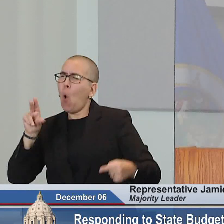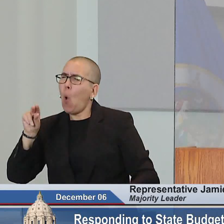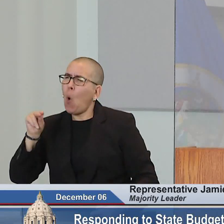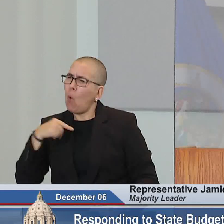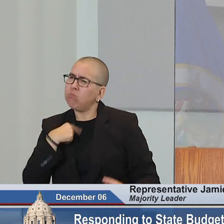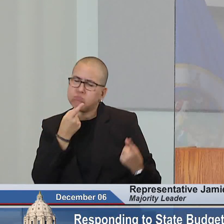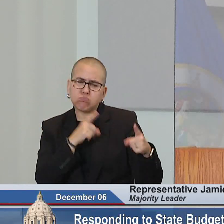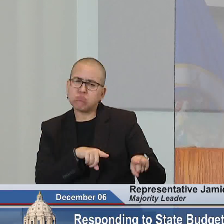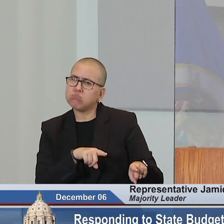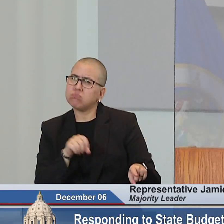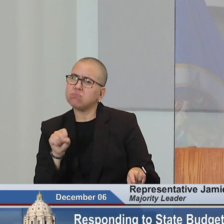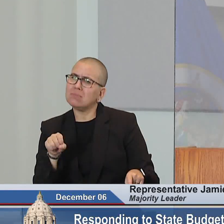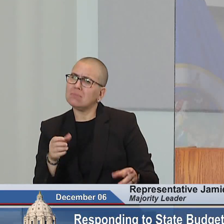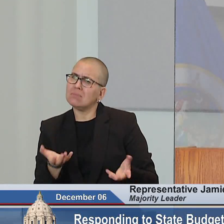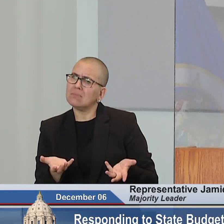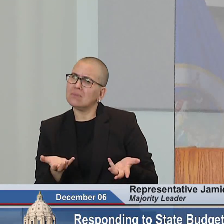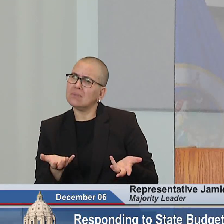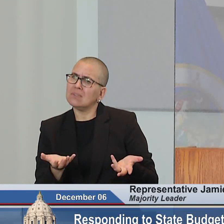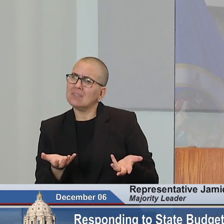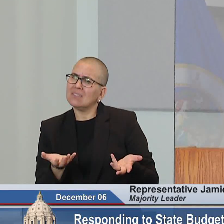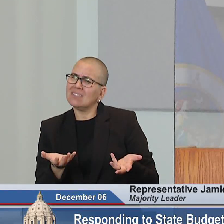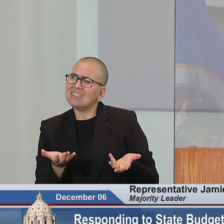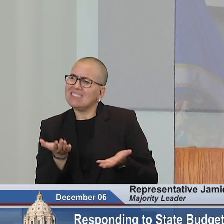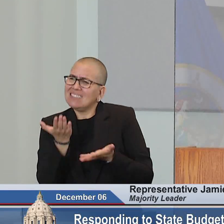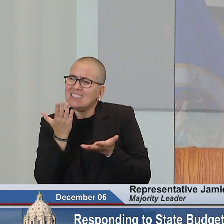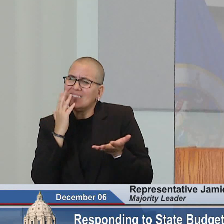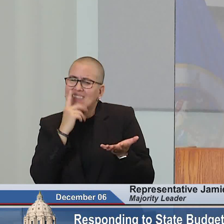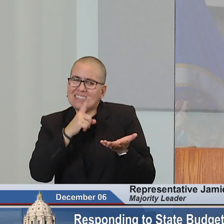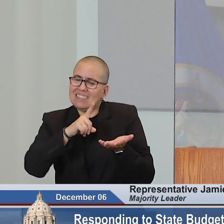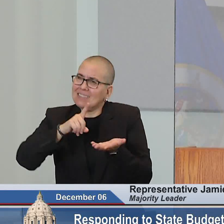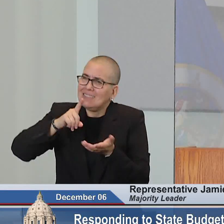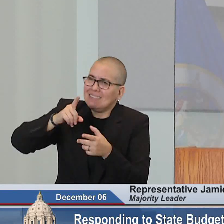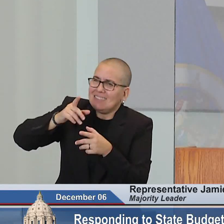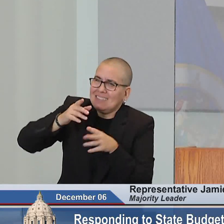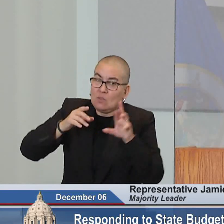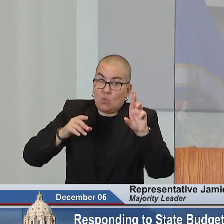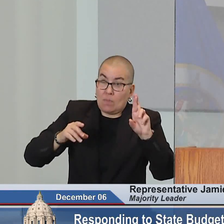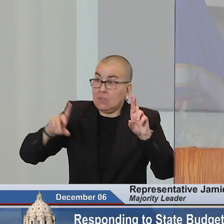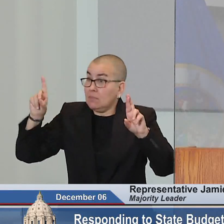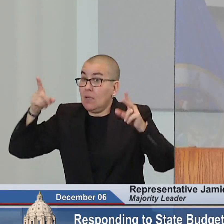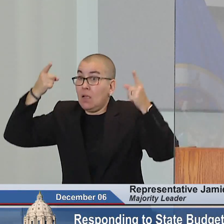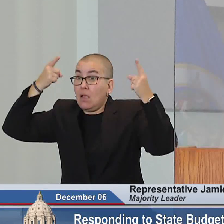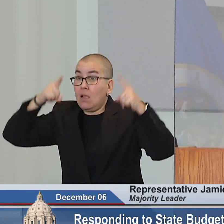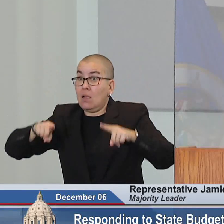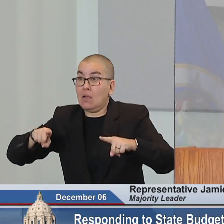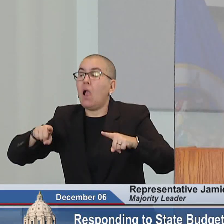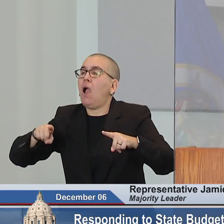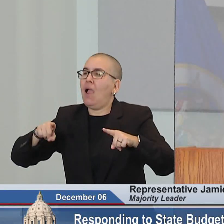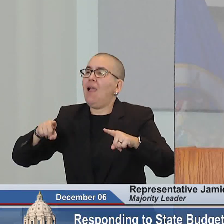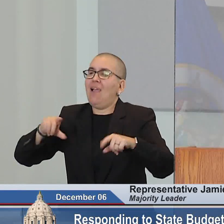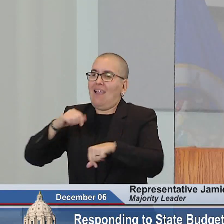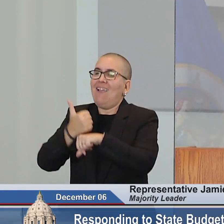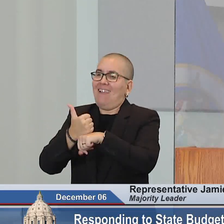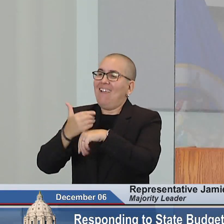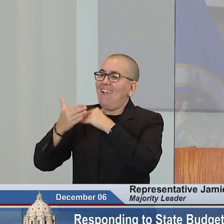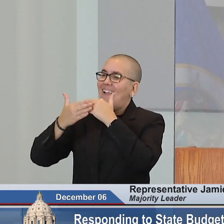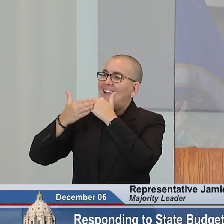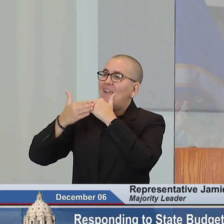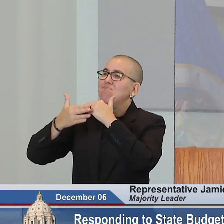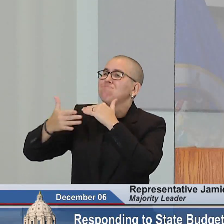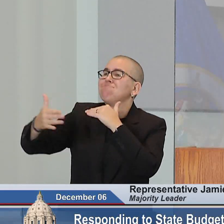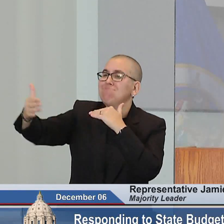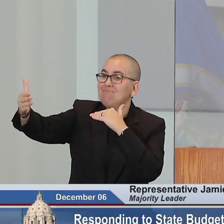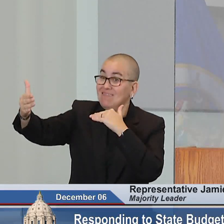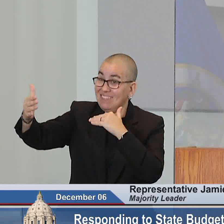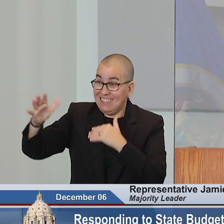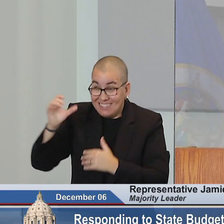bipartisan agreements are also more stable over time. So if we can get those now, as I mentioned, this is only our second trifecta in 40 years.